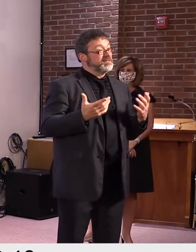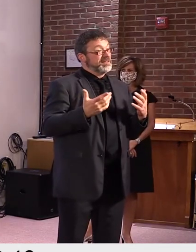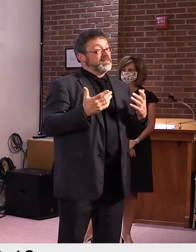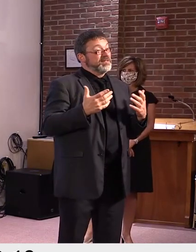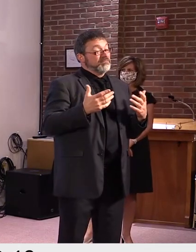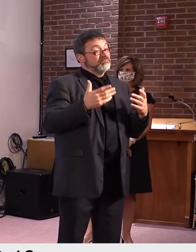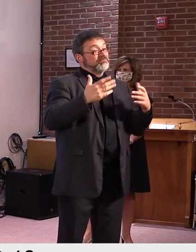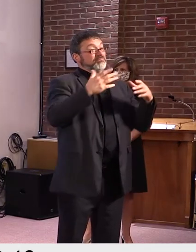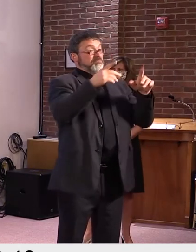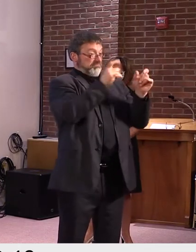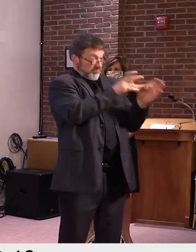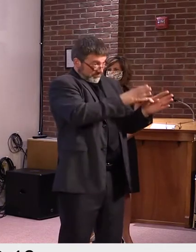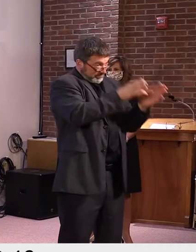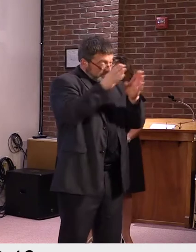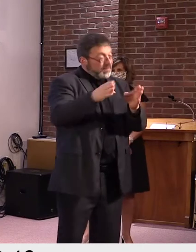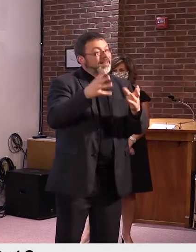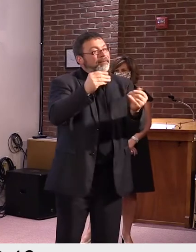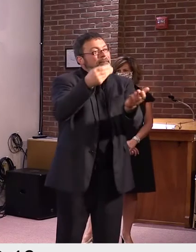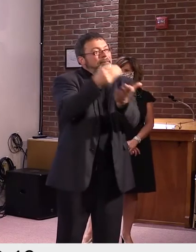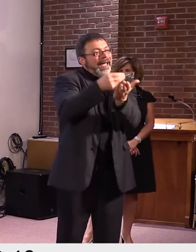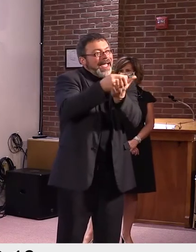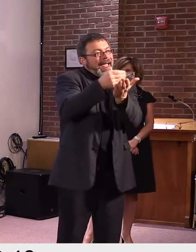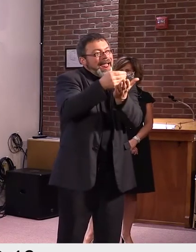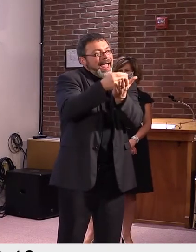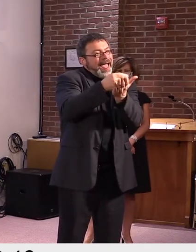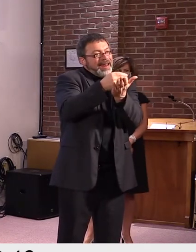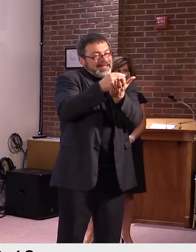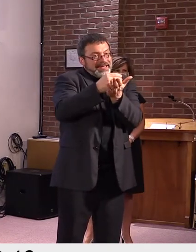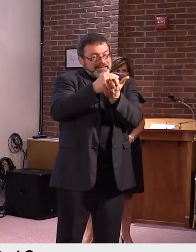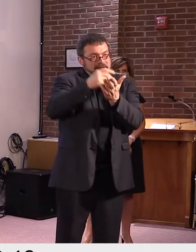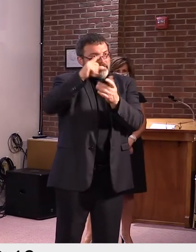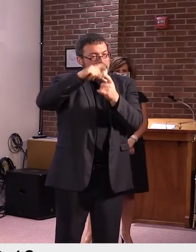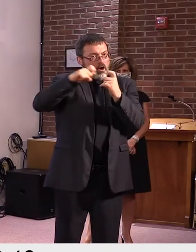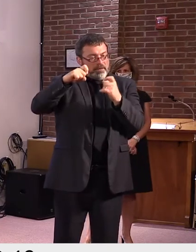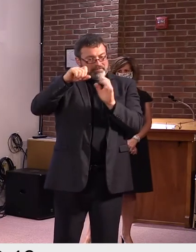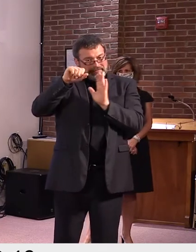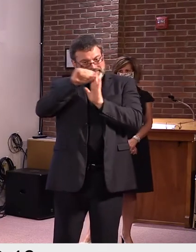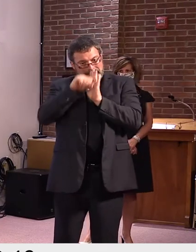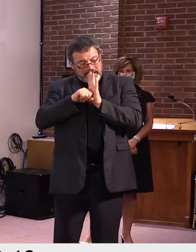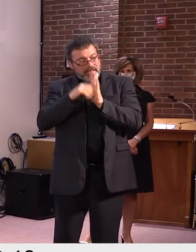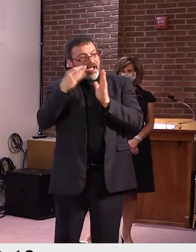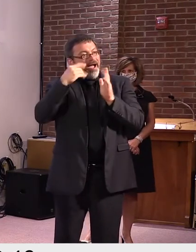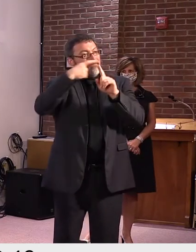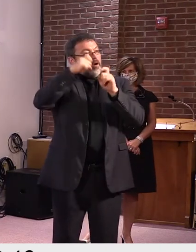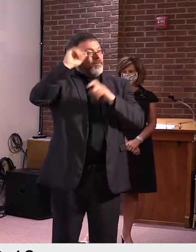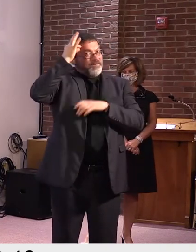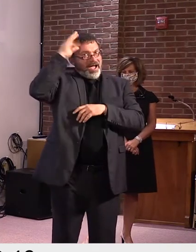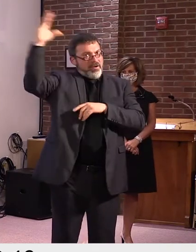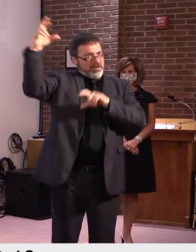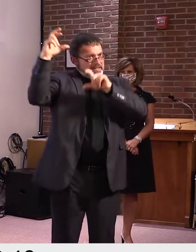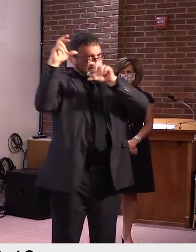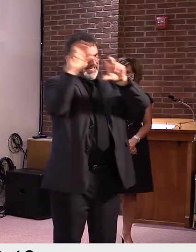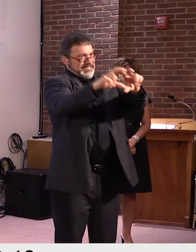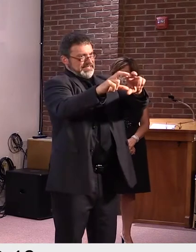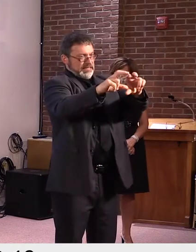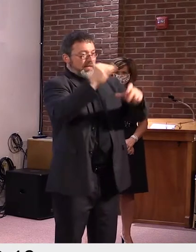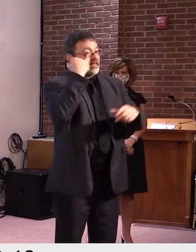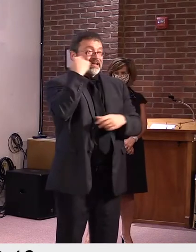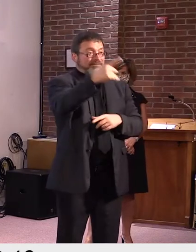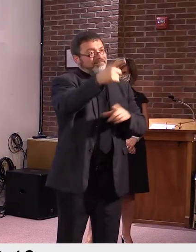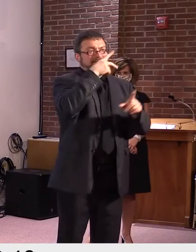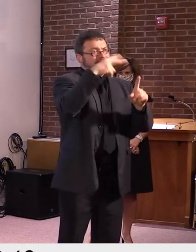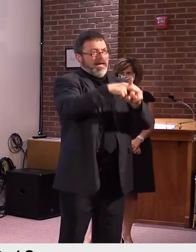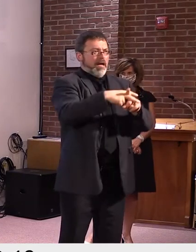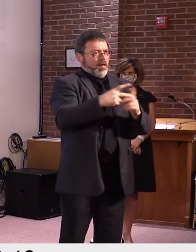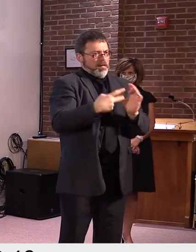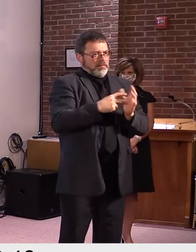fiduciary specific consideration to examine. Right now we're going through a lot of, I would say, circumstances that require